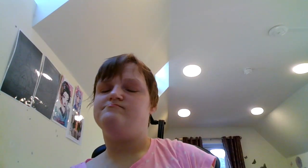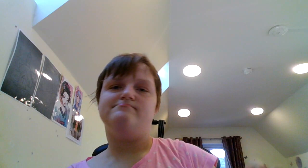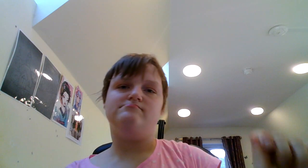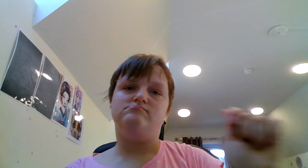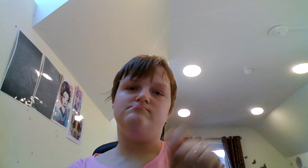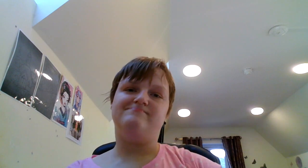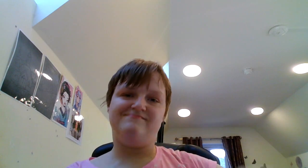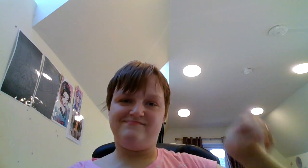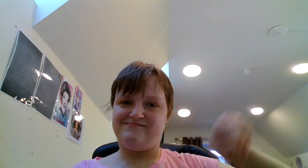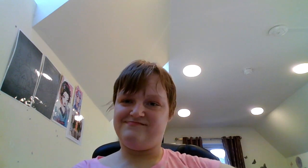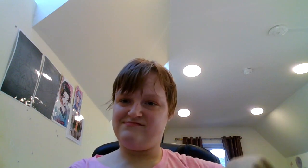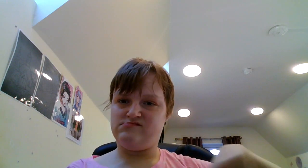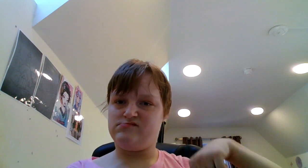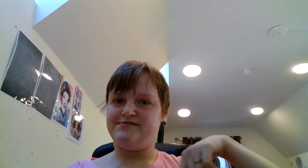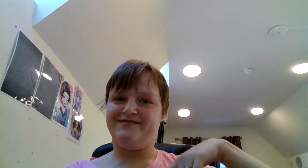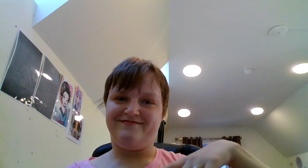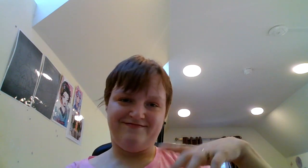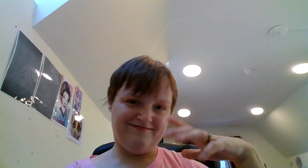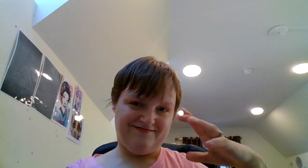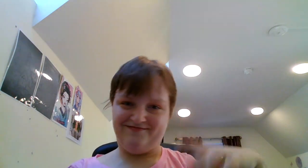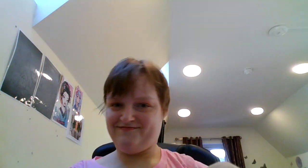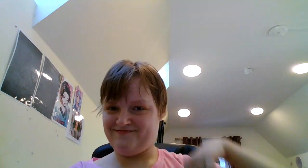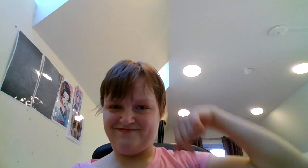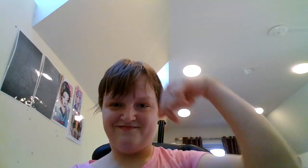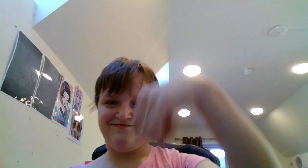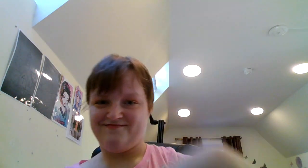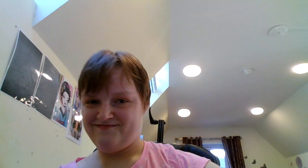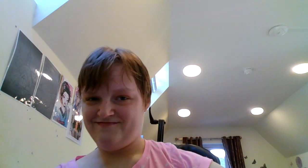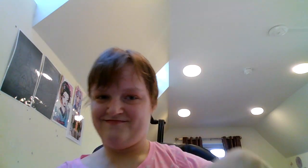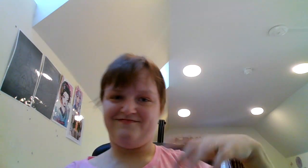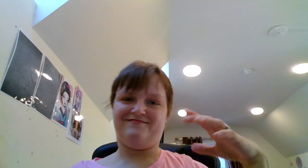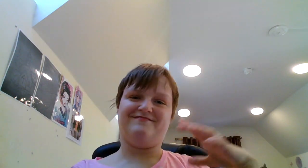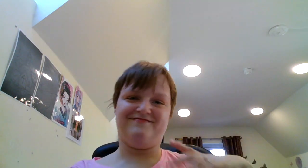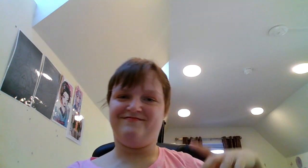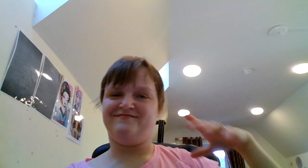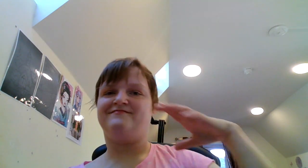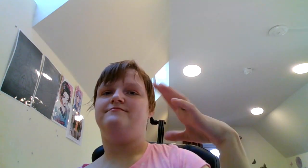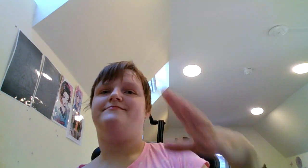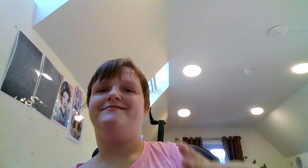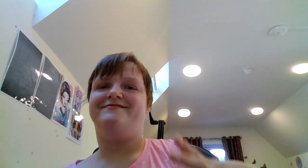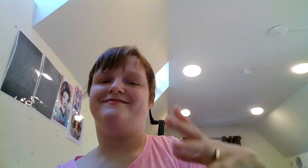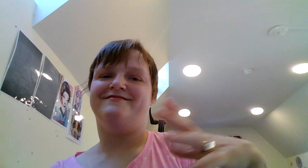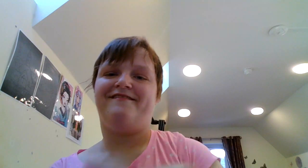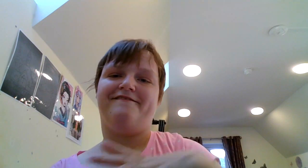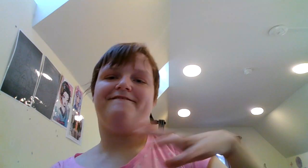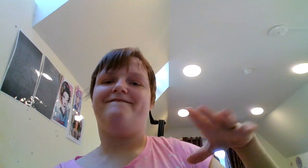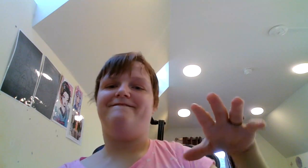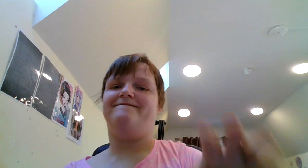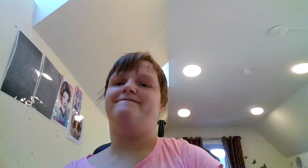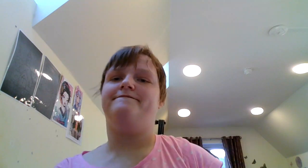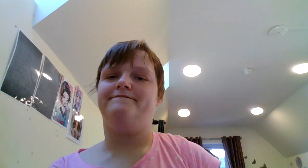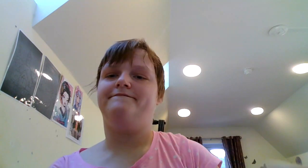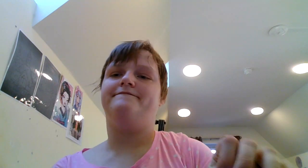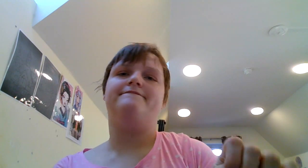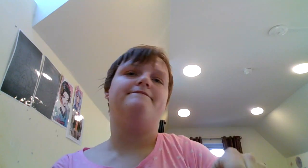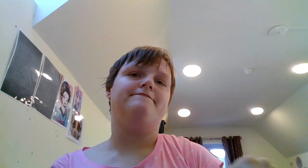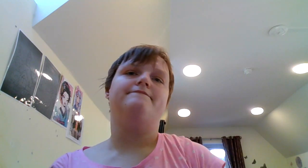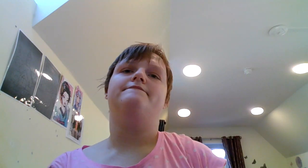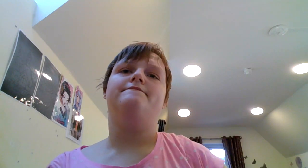Banting, Collop and Best were awarded U.S. patents on insulin and the method used to make it. They all